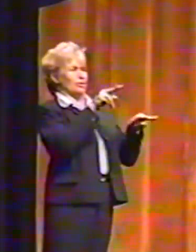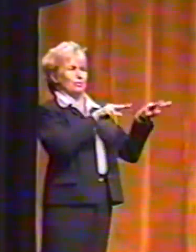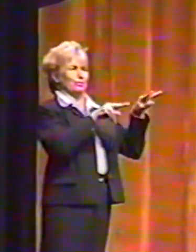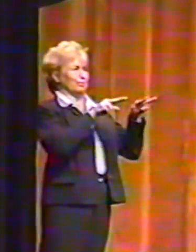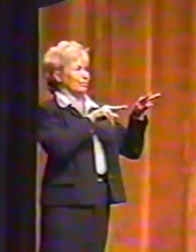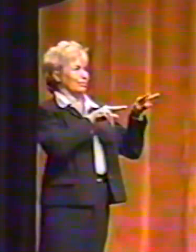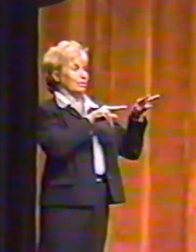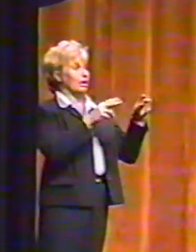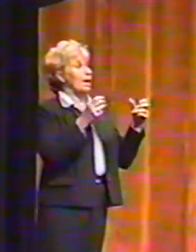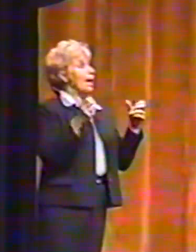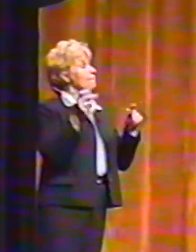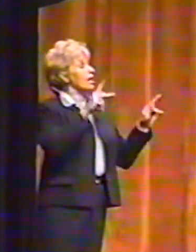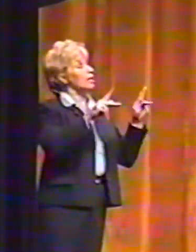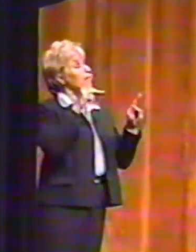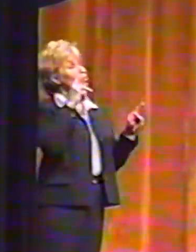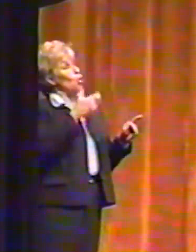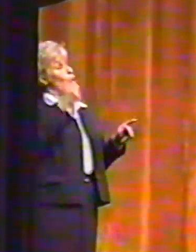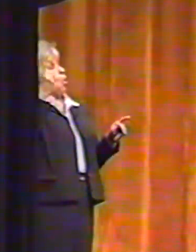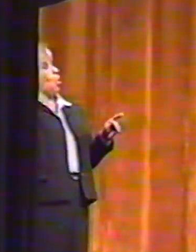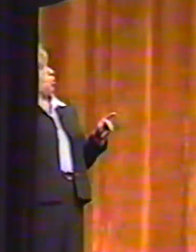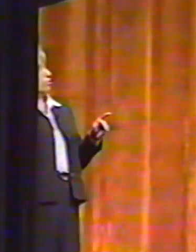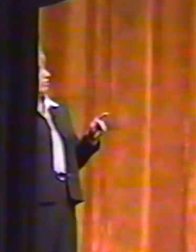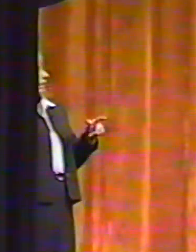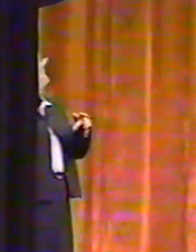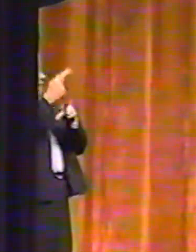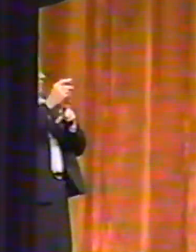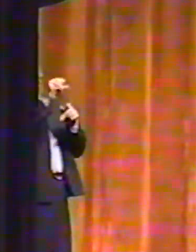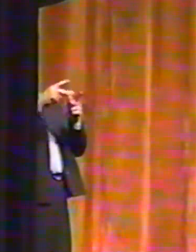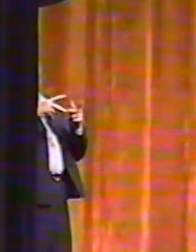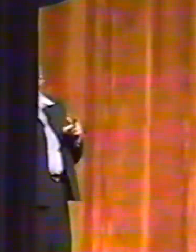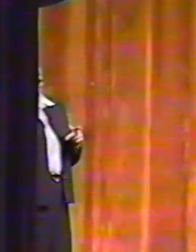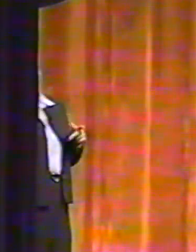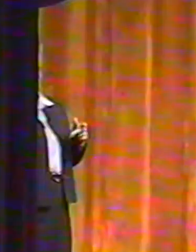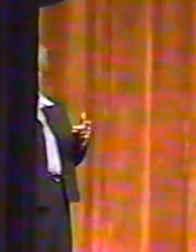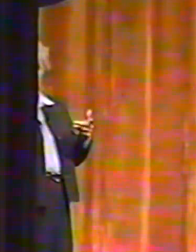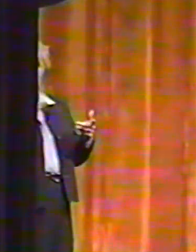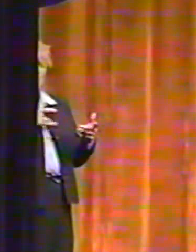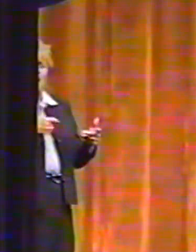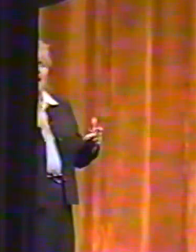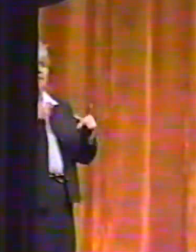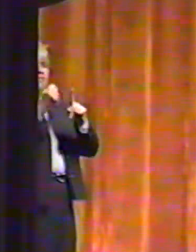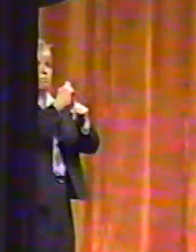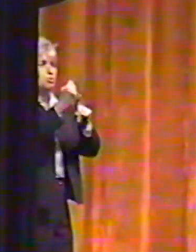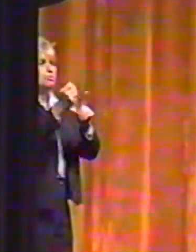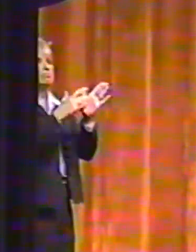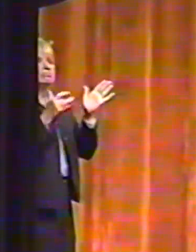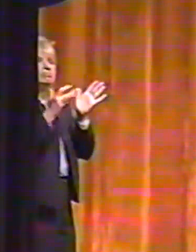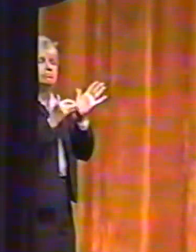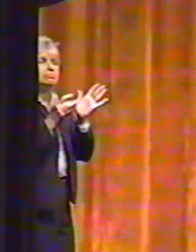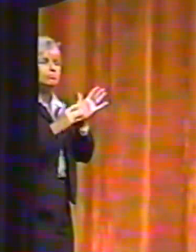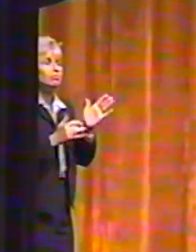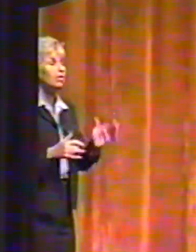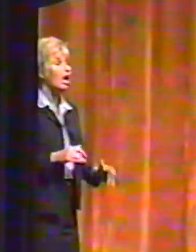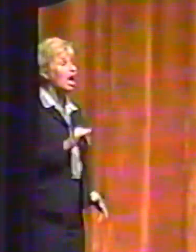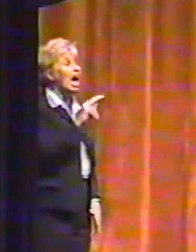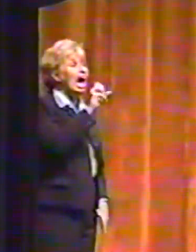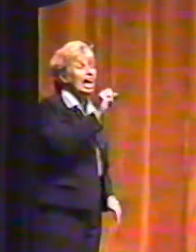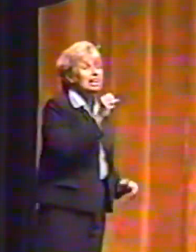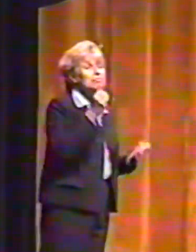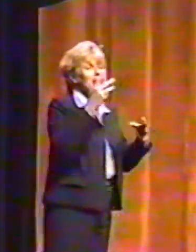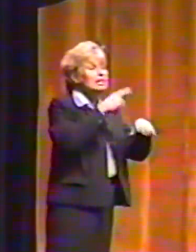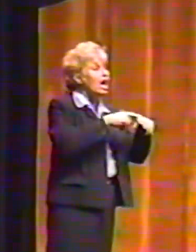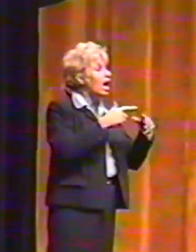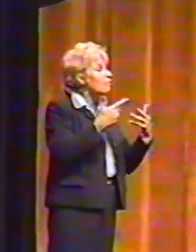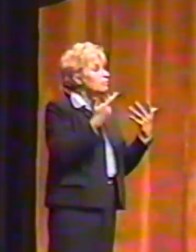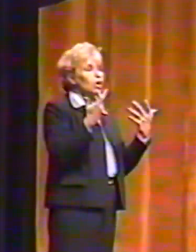many people who are detained are kept in places where they're subject to abuse. The INS often loses track, literally forgets where they are, forgets that they're